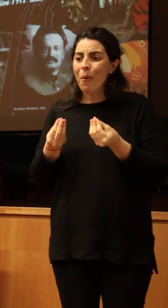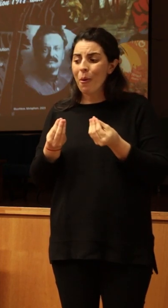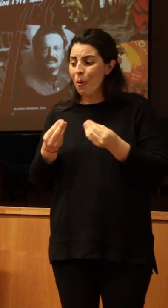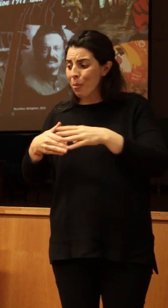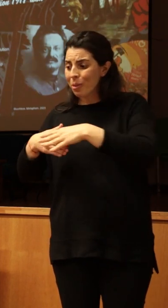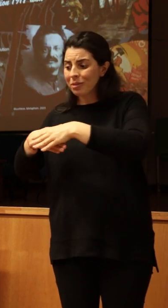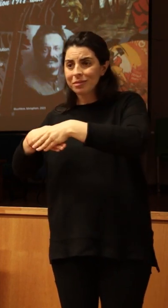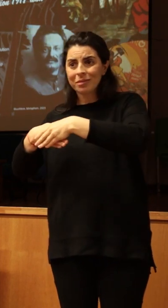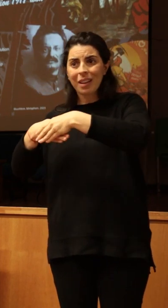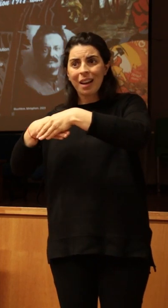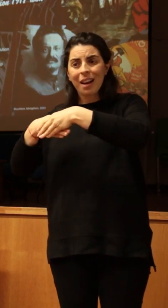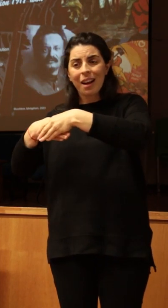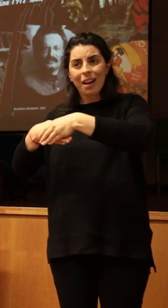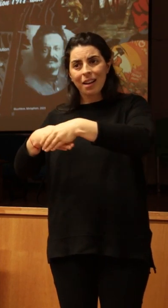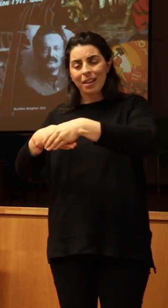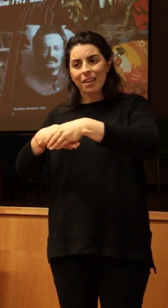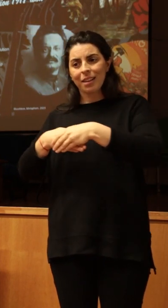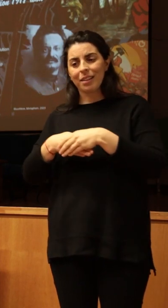Él estaba